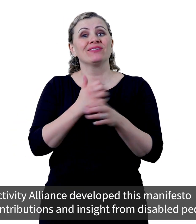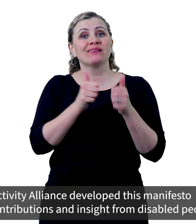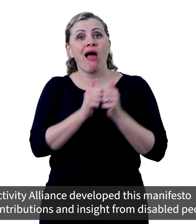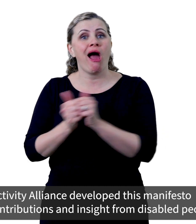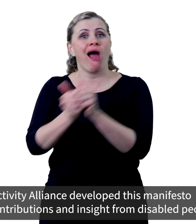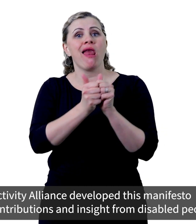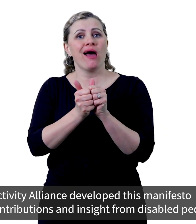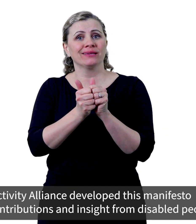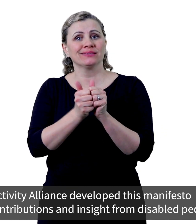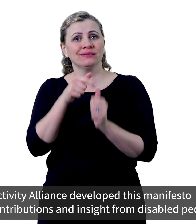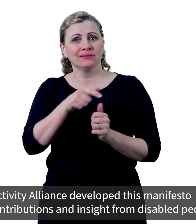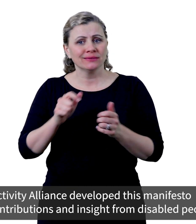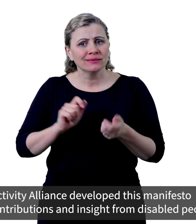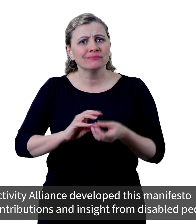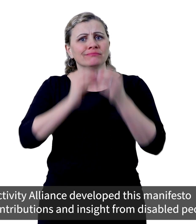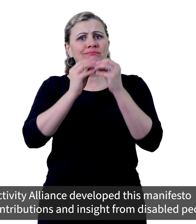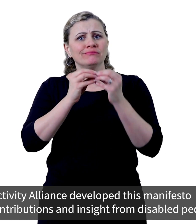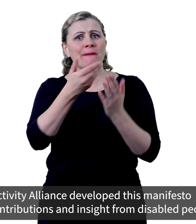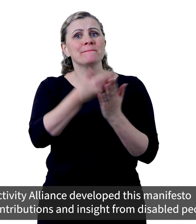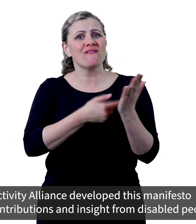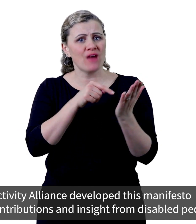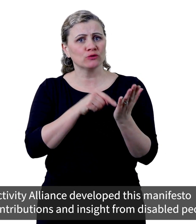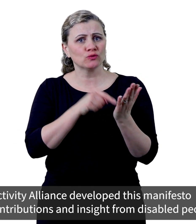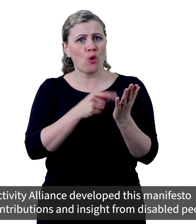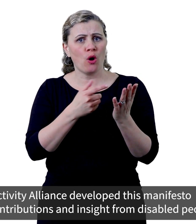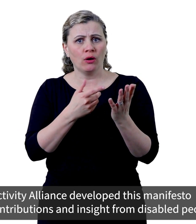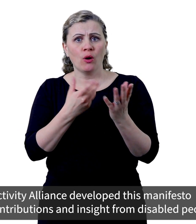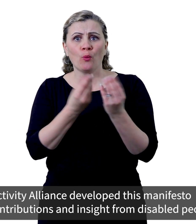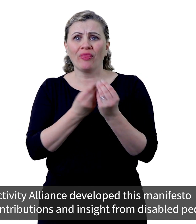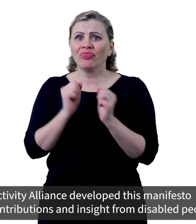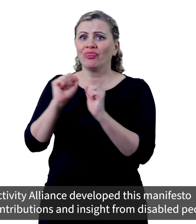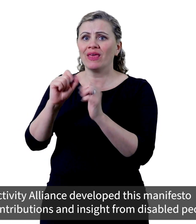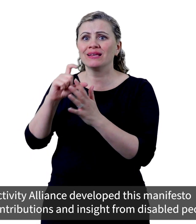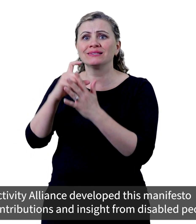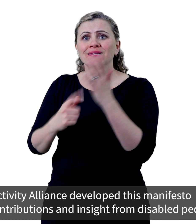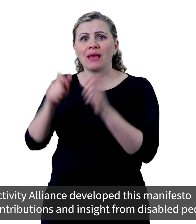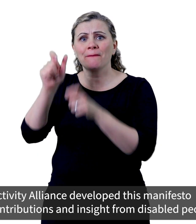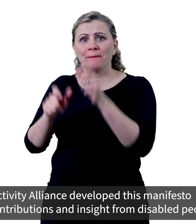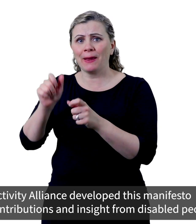Activity Alliance developed this manifesto with contributions and insight from disabled people,